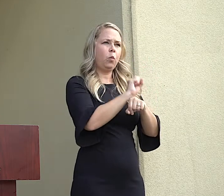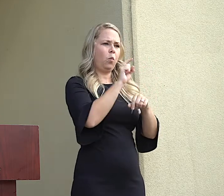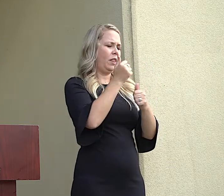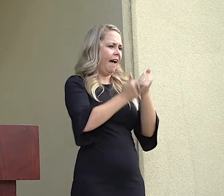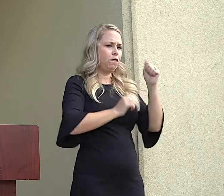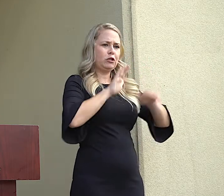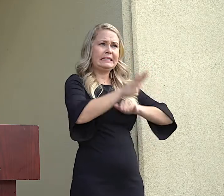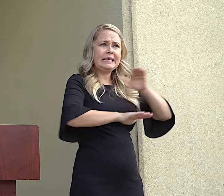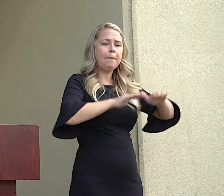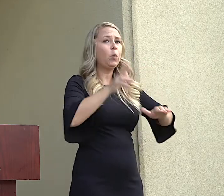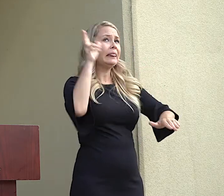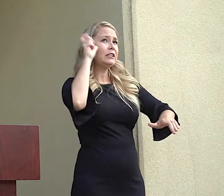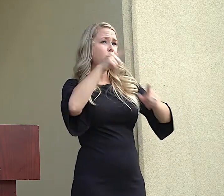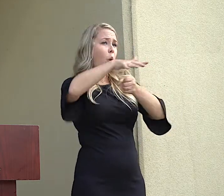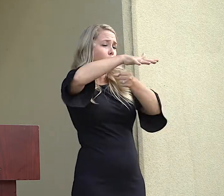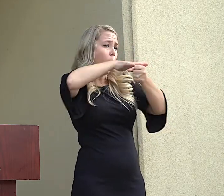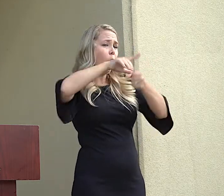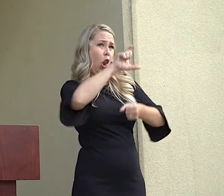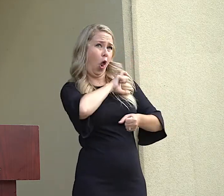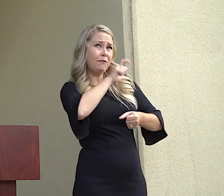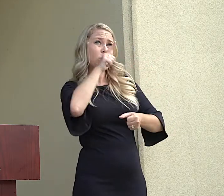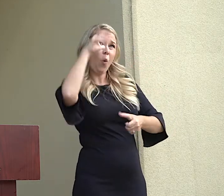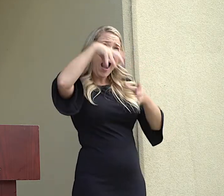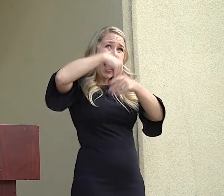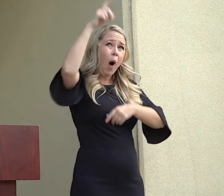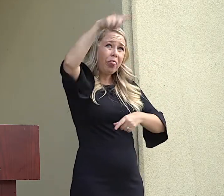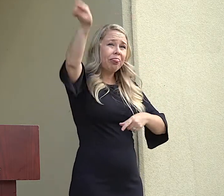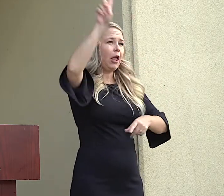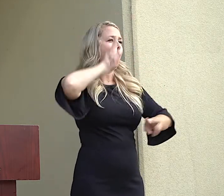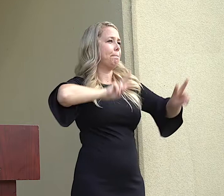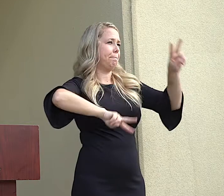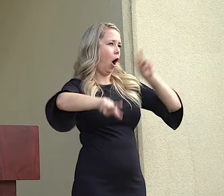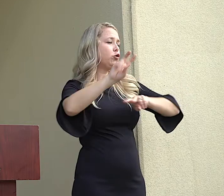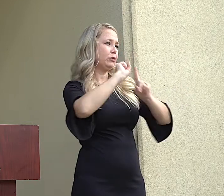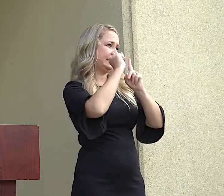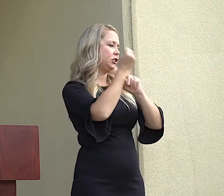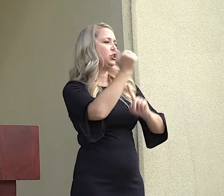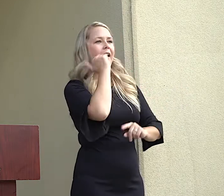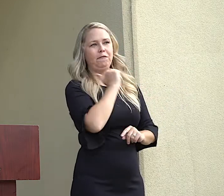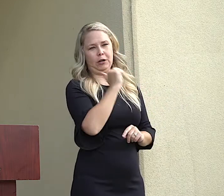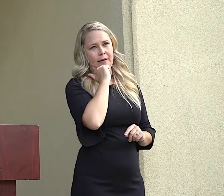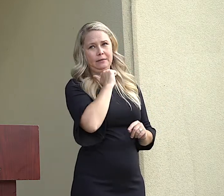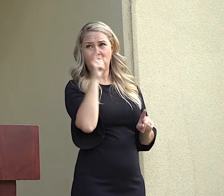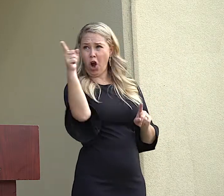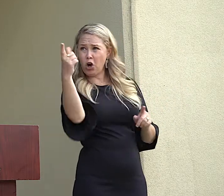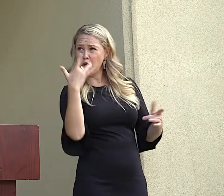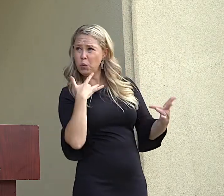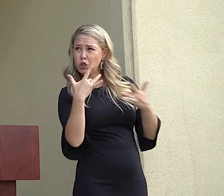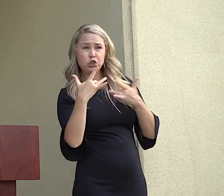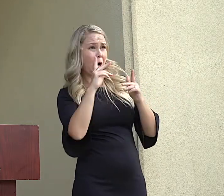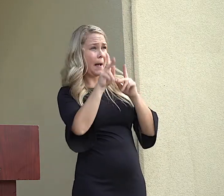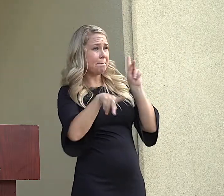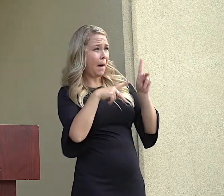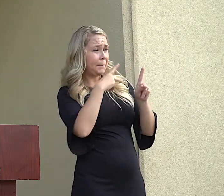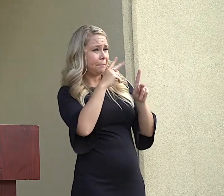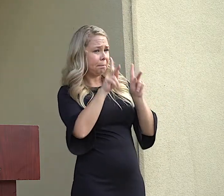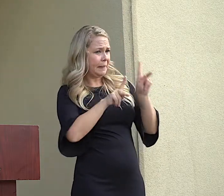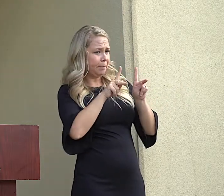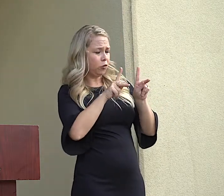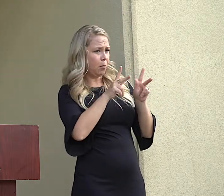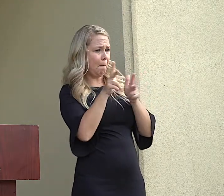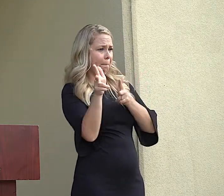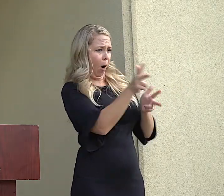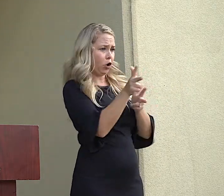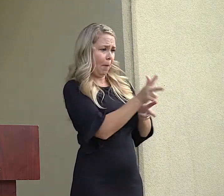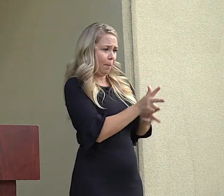and we're listening to local law enforcement officials who are out there monitoring the situation each and every day. Are you concerned Yes, ma'am. about people parking on just sides